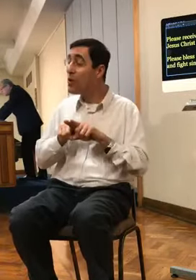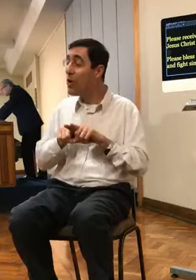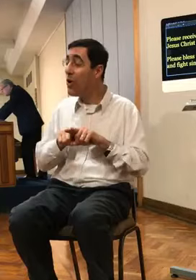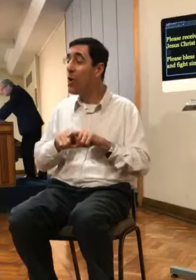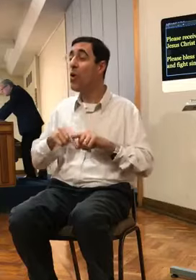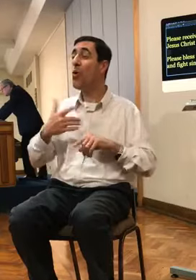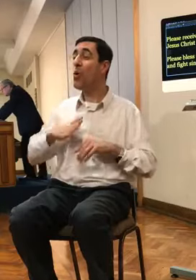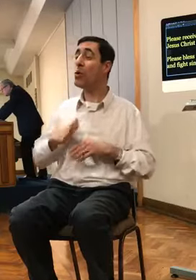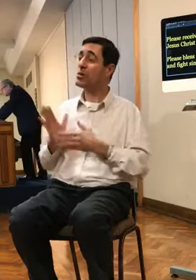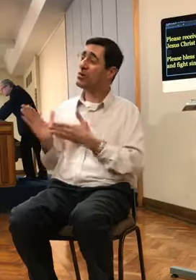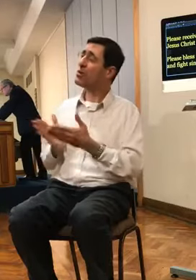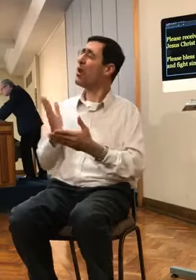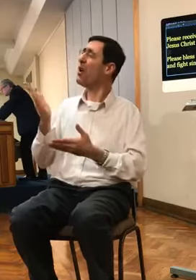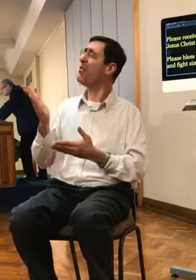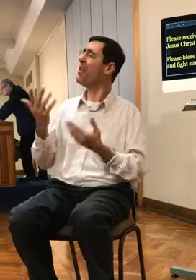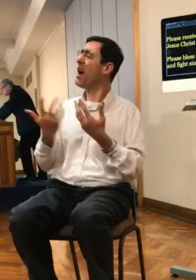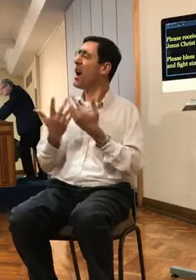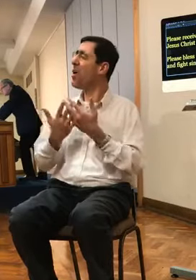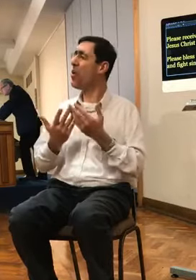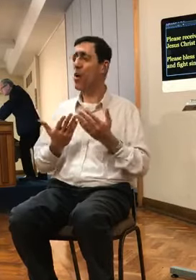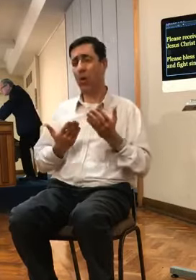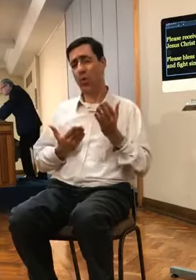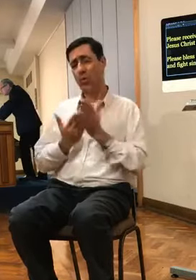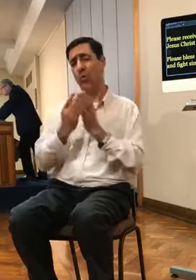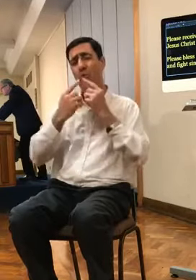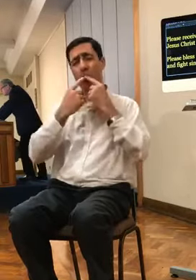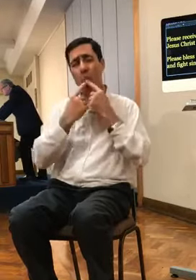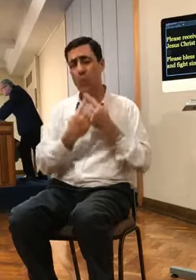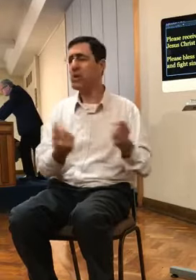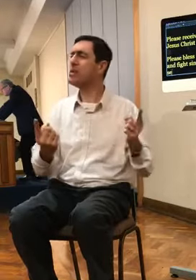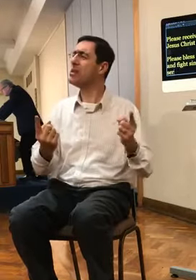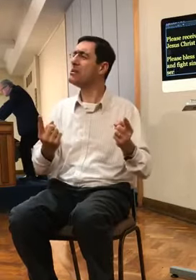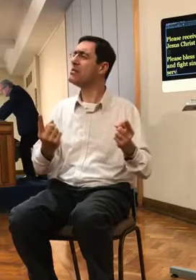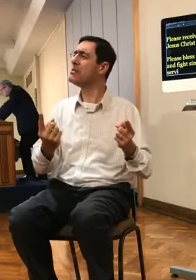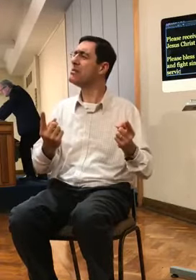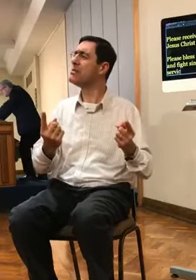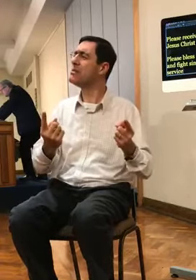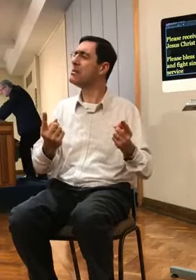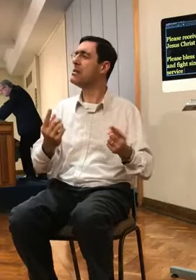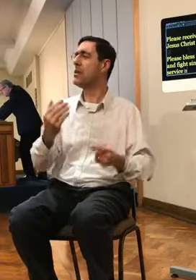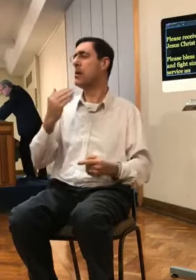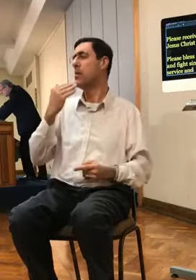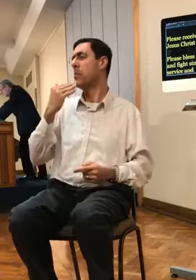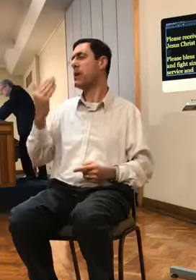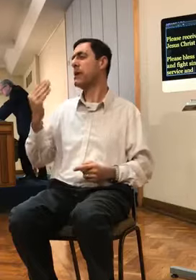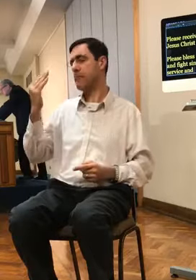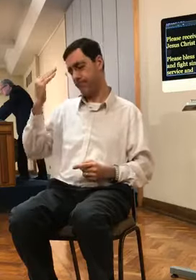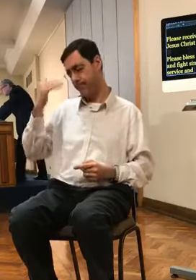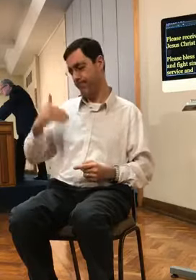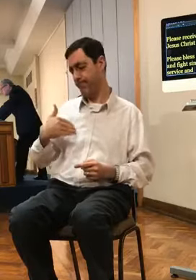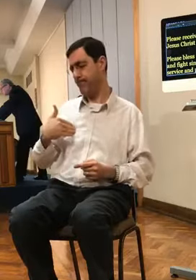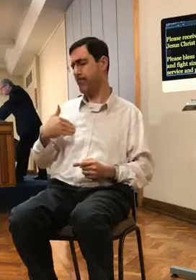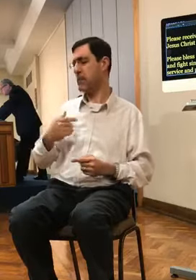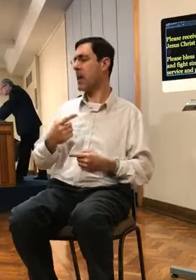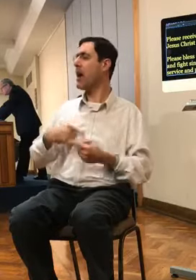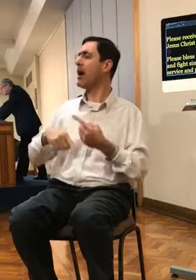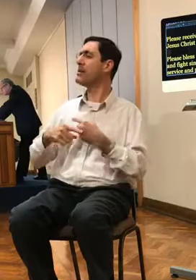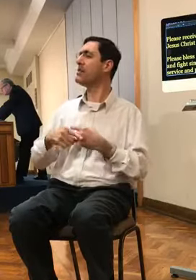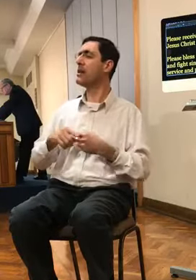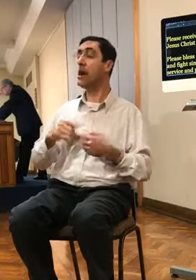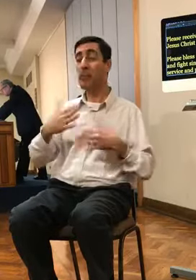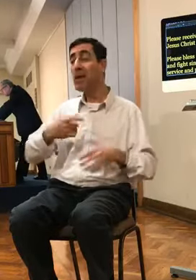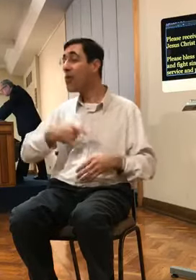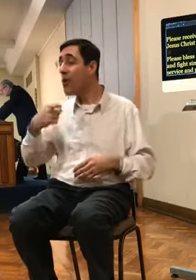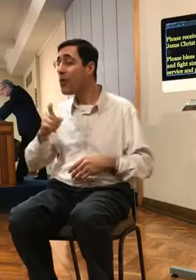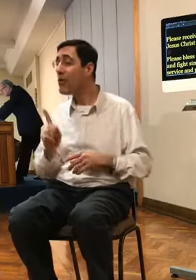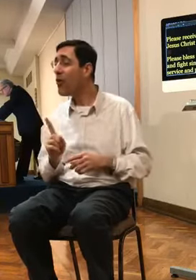and courage for witness. Oh, gracious God, remind us, we pray, of our calling. Remind us, we pray, of